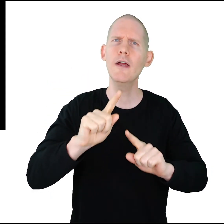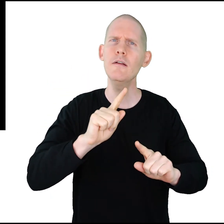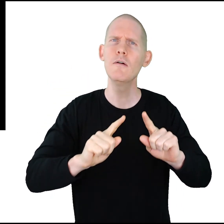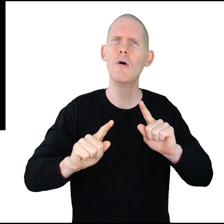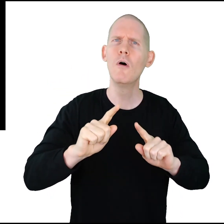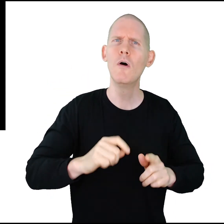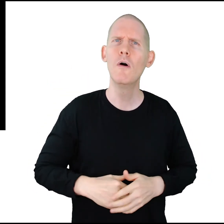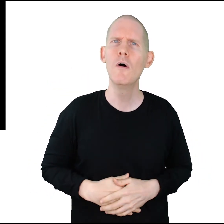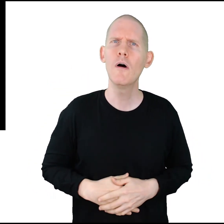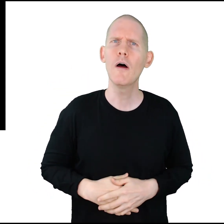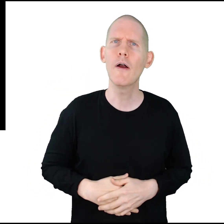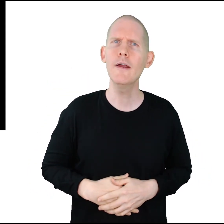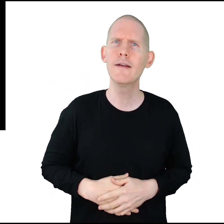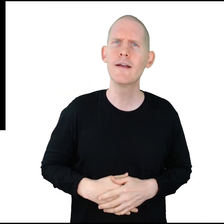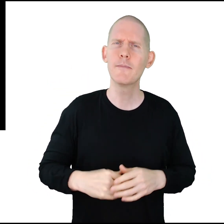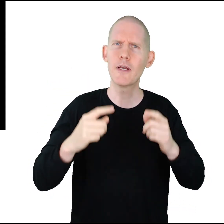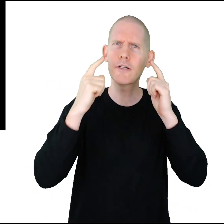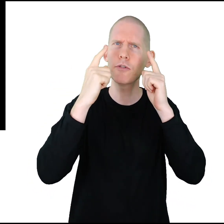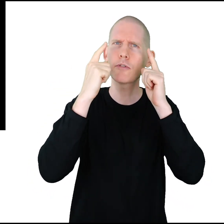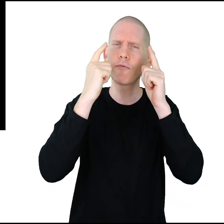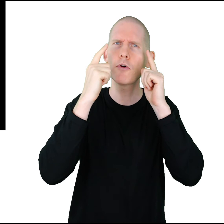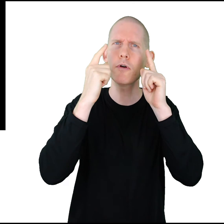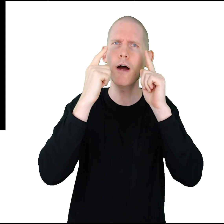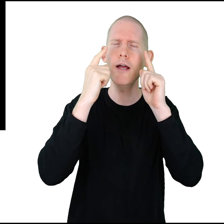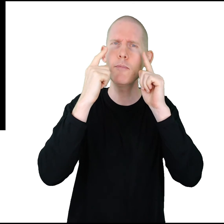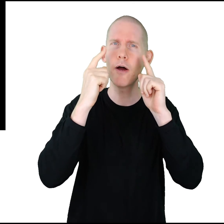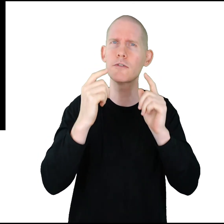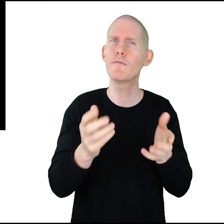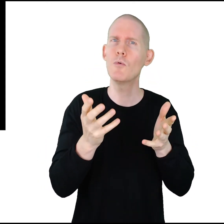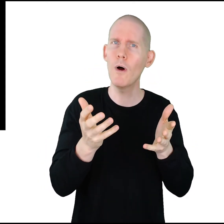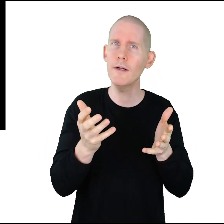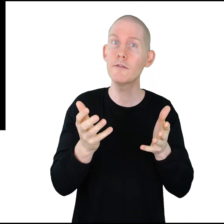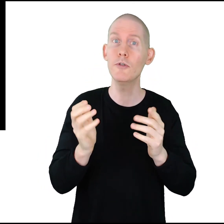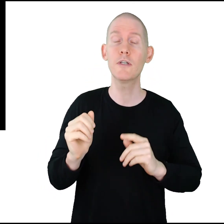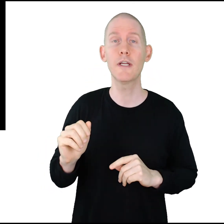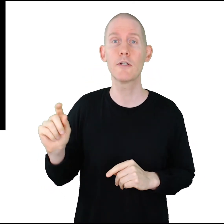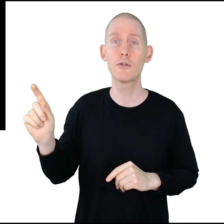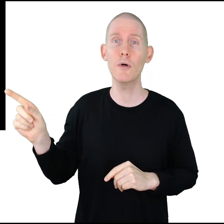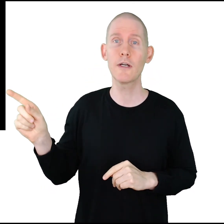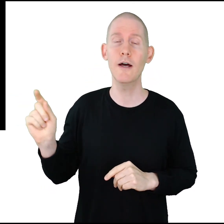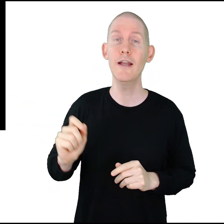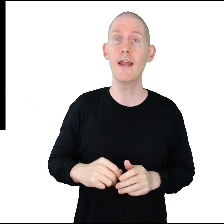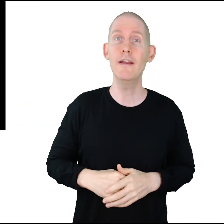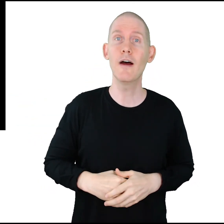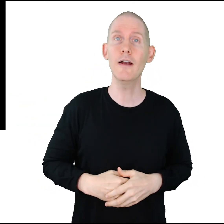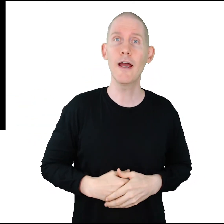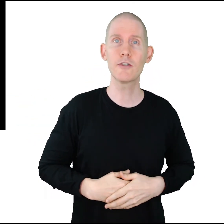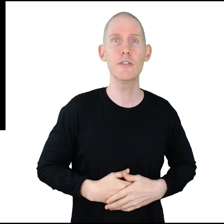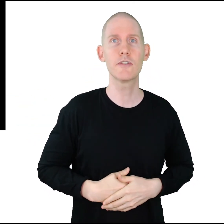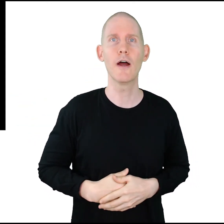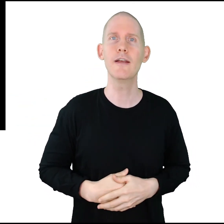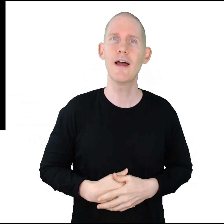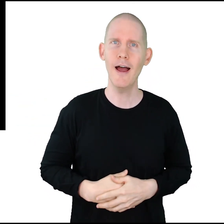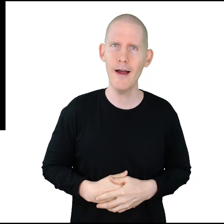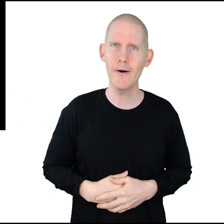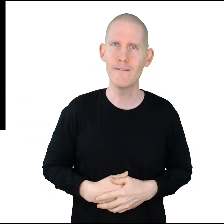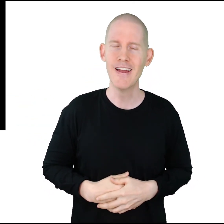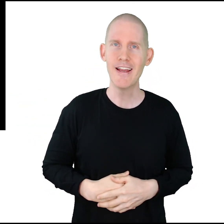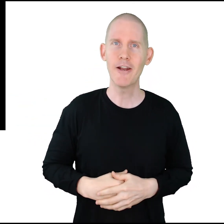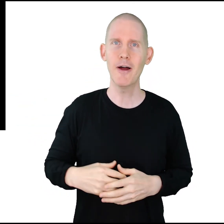sign. All right? Because of those furrowed eyebrows, if you want to, you can take a shortcut and not actually sign how. Now I'm